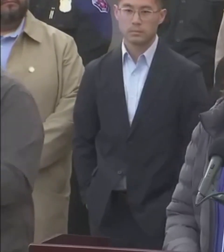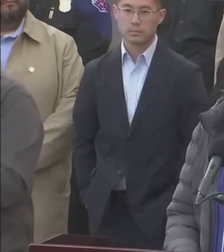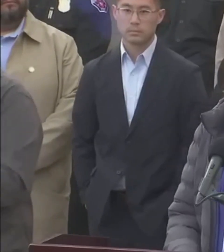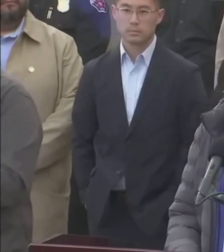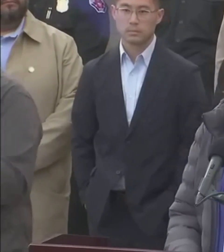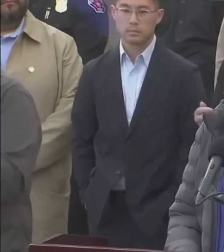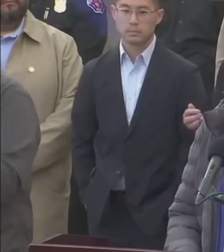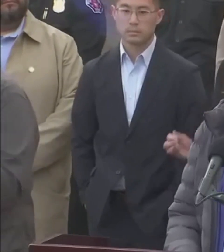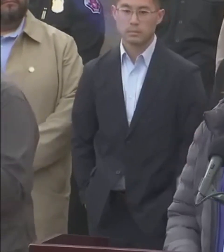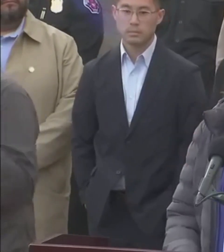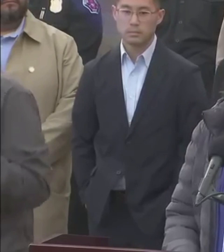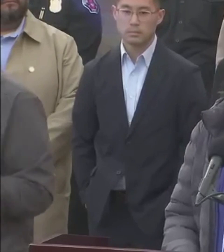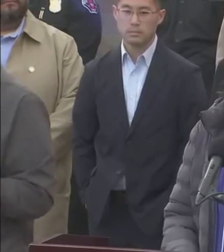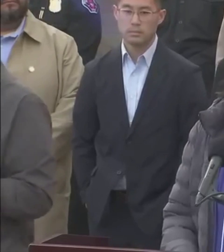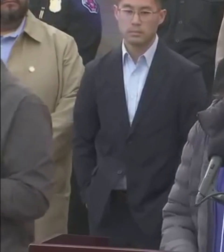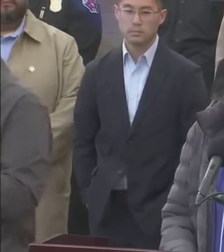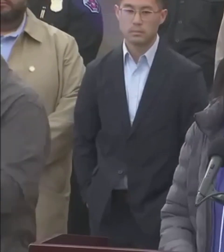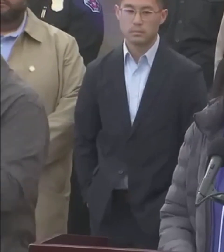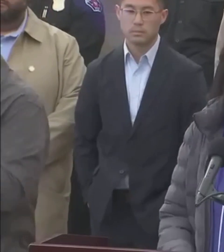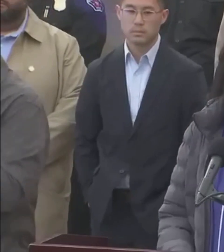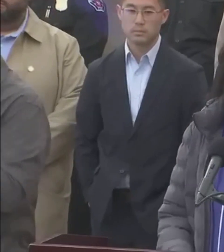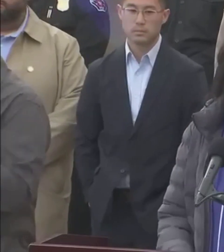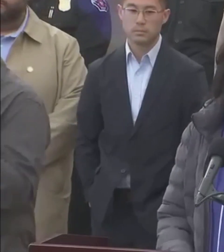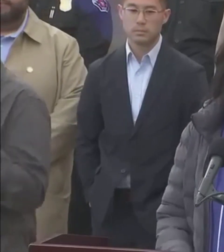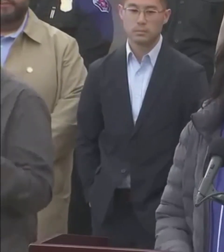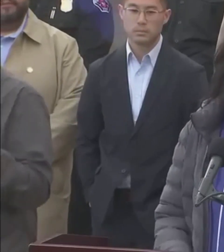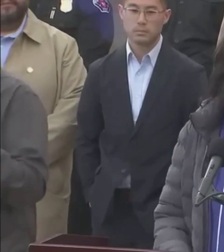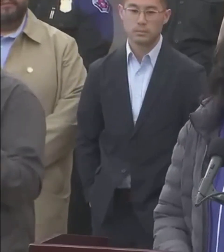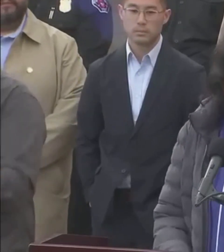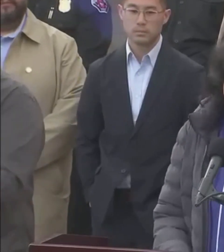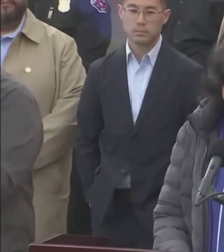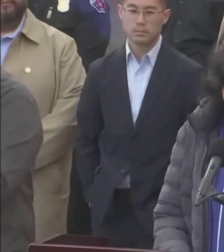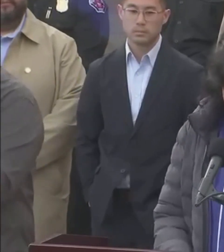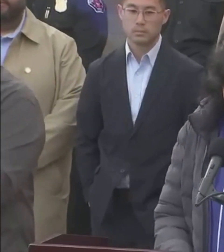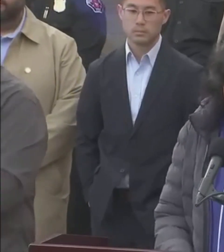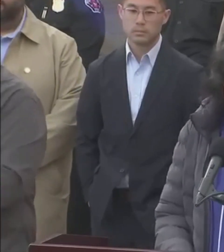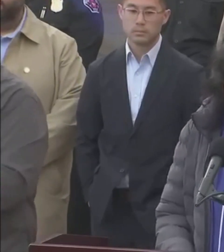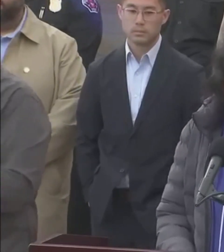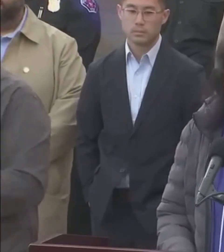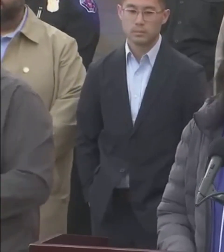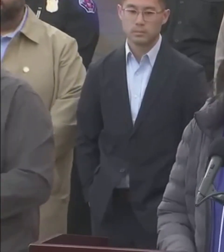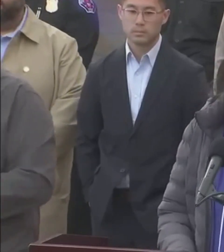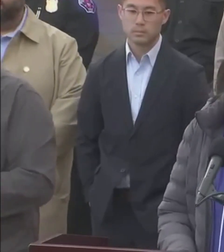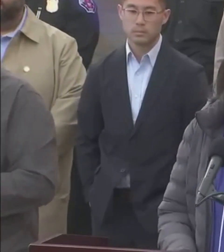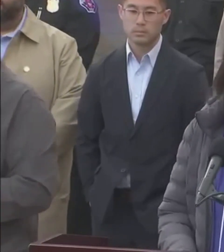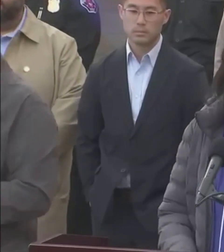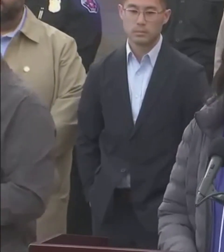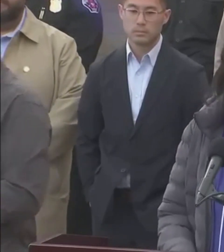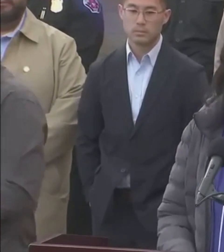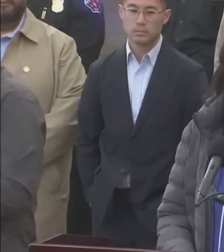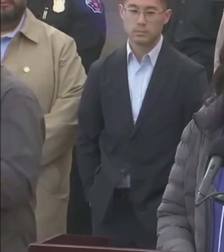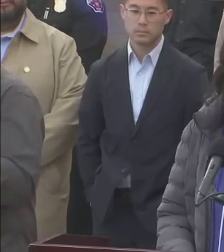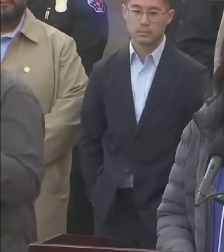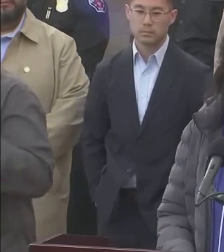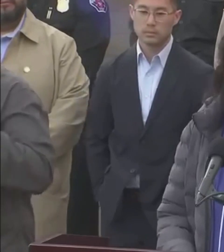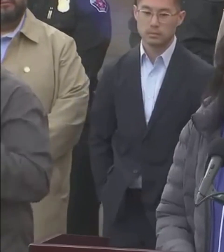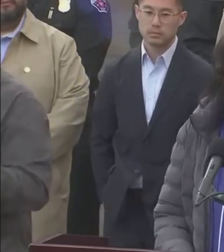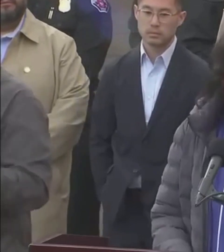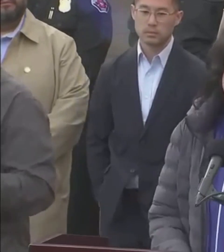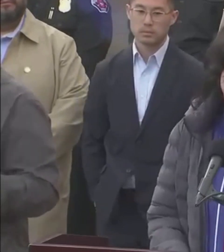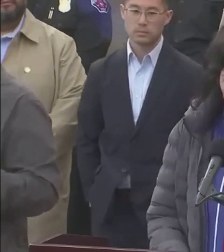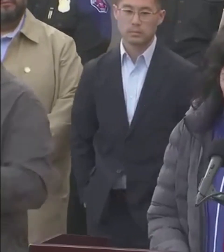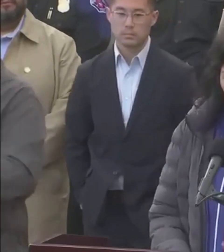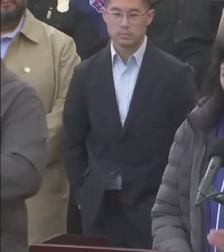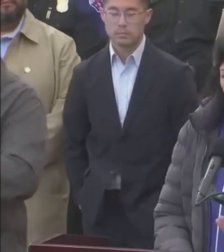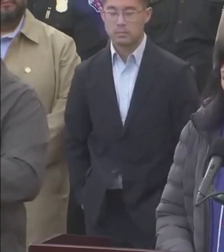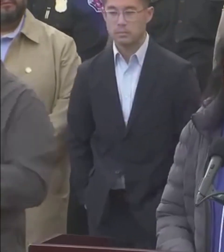people groups in Los Angeles District, and many were out commending the Lunar New Year. LA City Councilman Mike Bonin, my God.